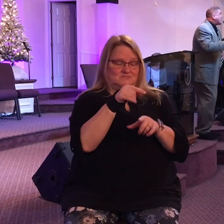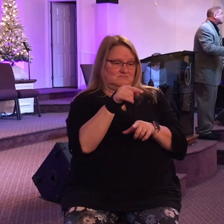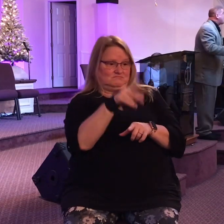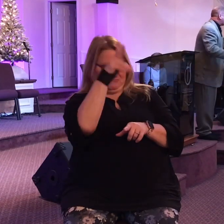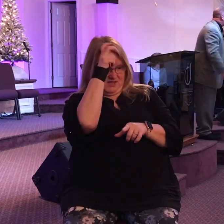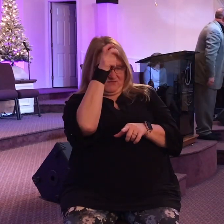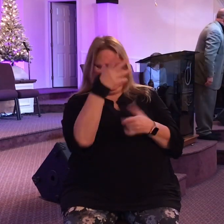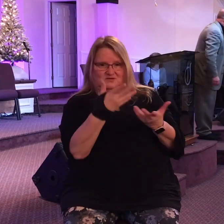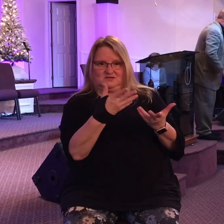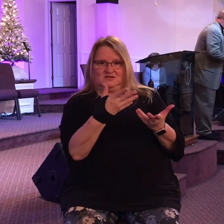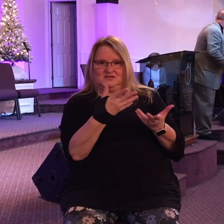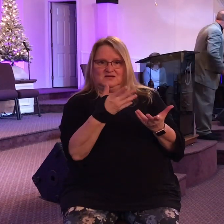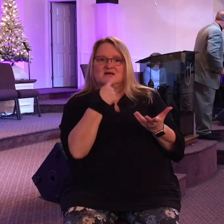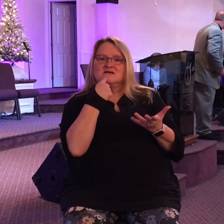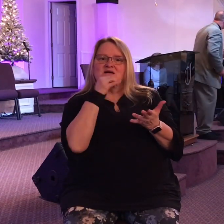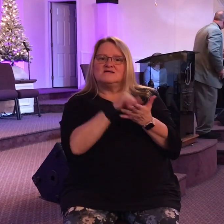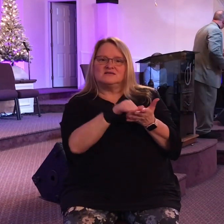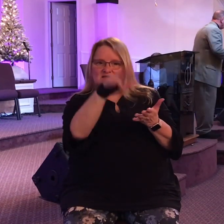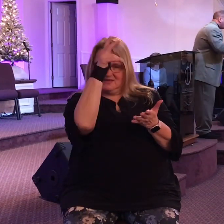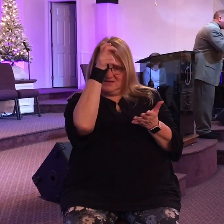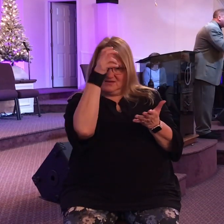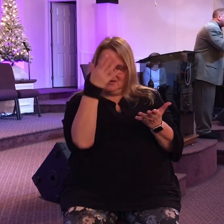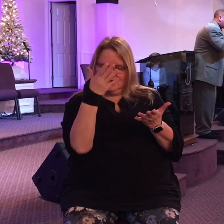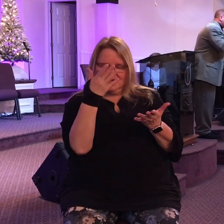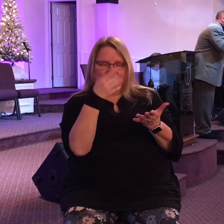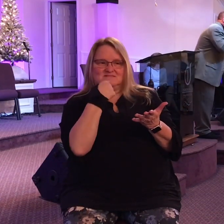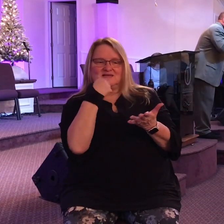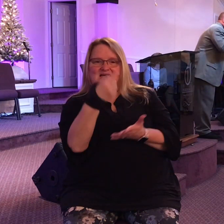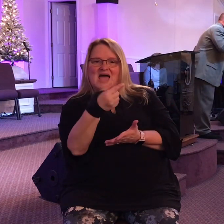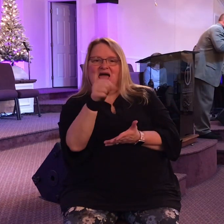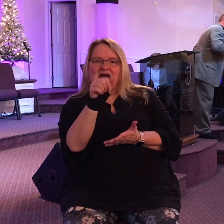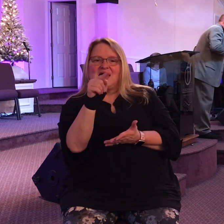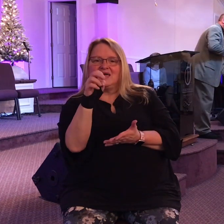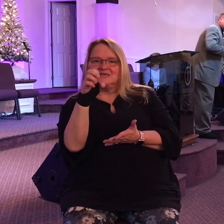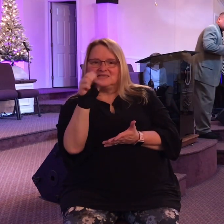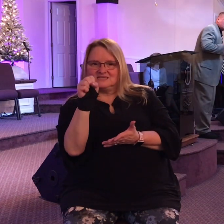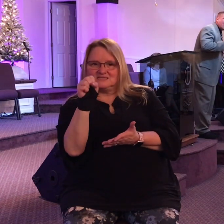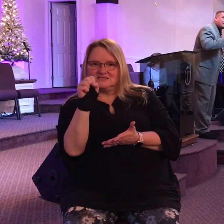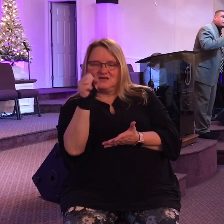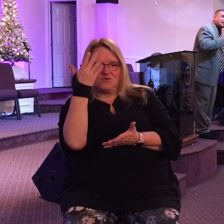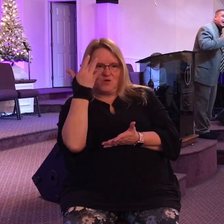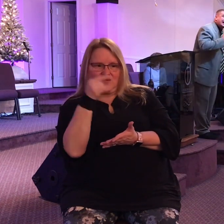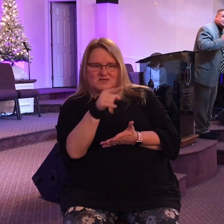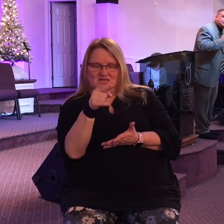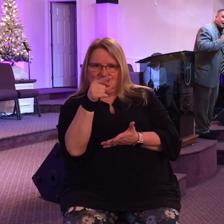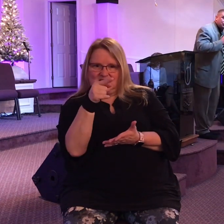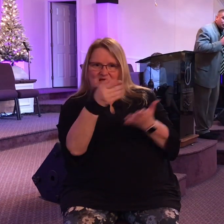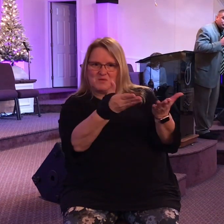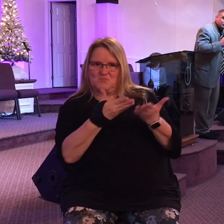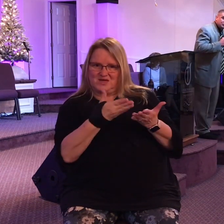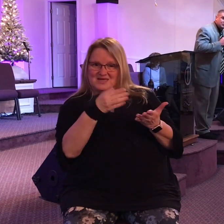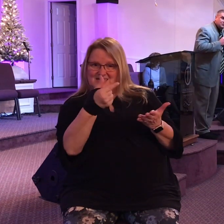That's why he said the gates of hell. Why would he bring gates to my house? Why would he bring gates to